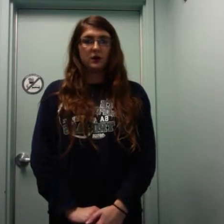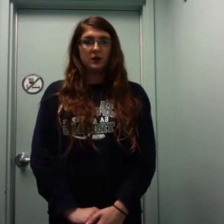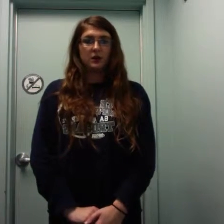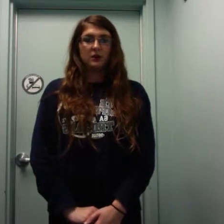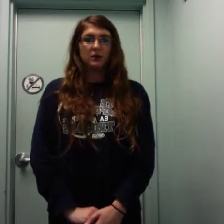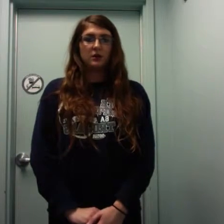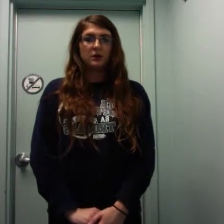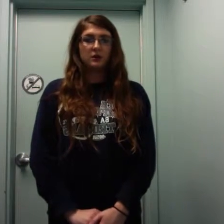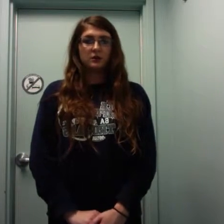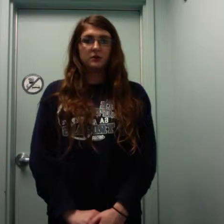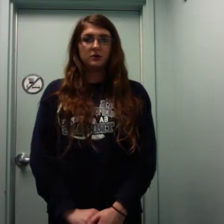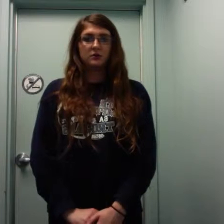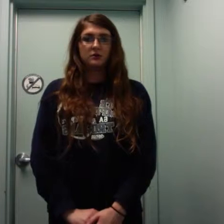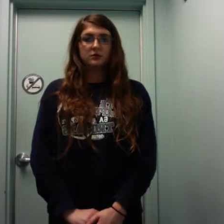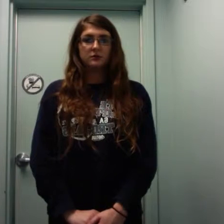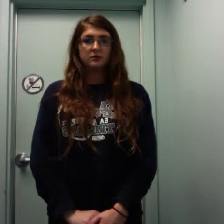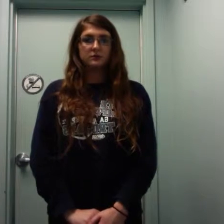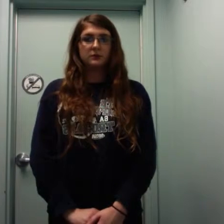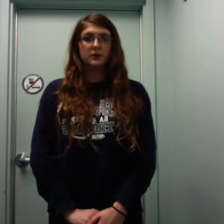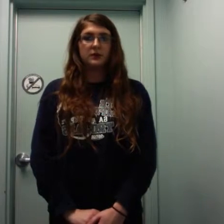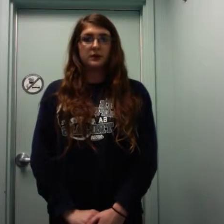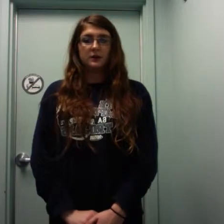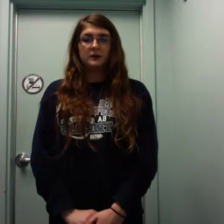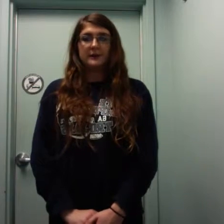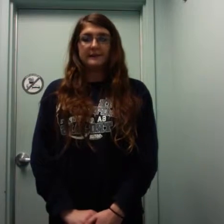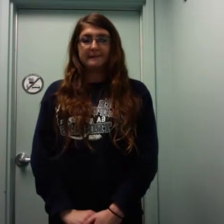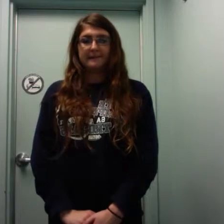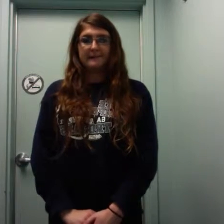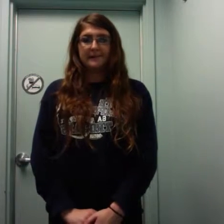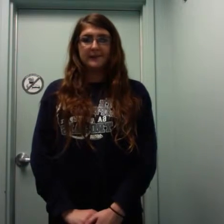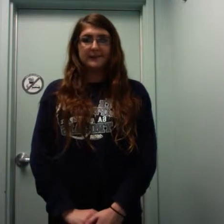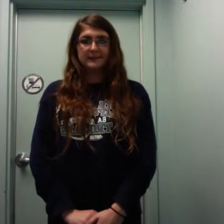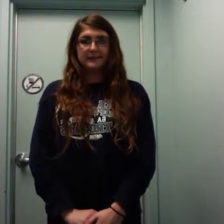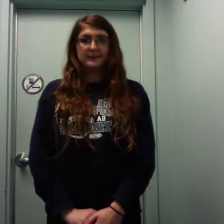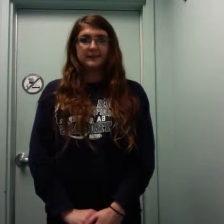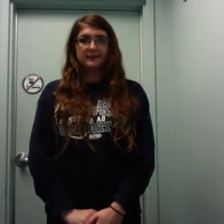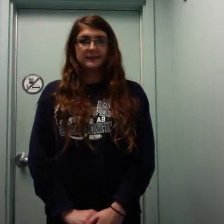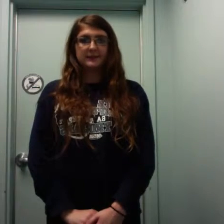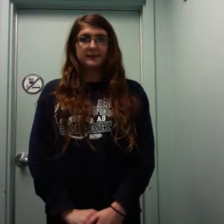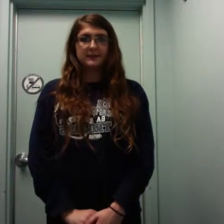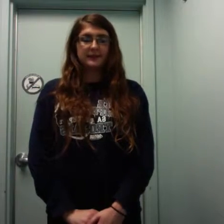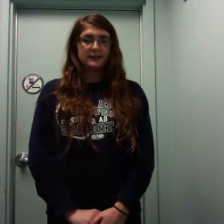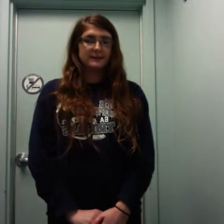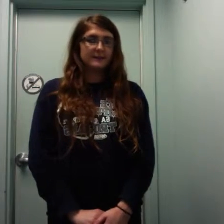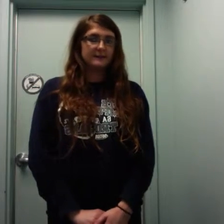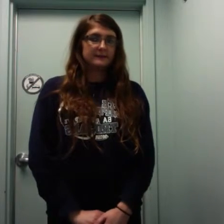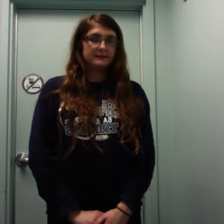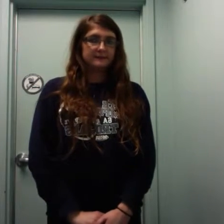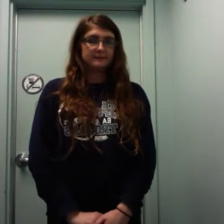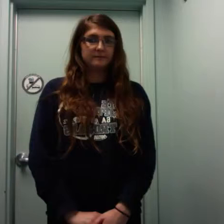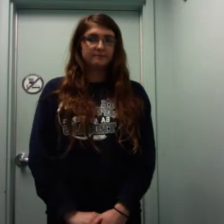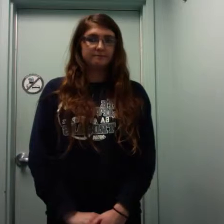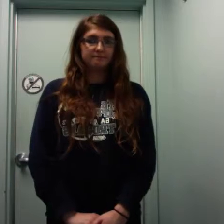Once photographers take their photos, they bring them to the editor, and the editor cuts them and pastes them on the page.